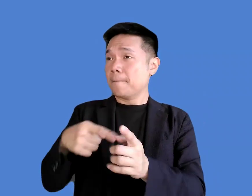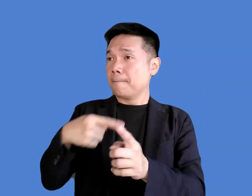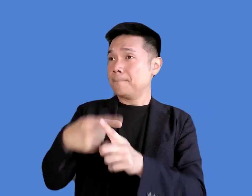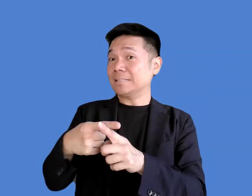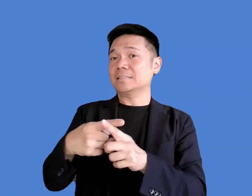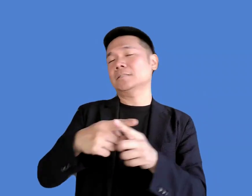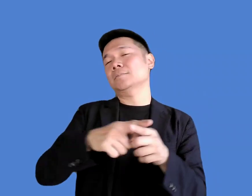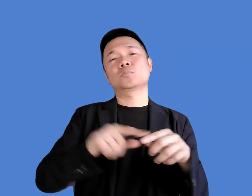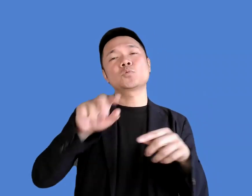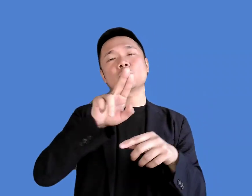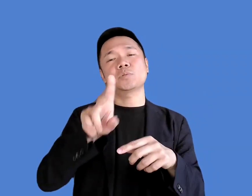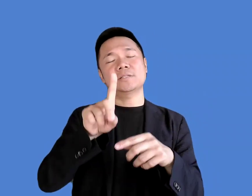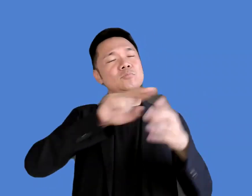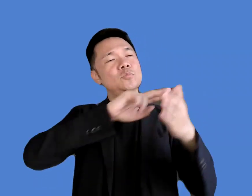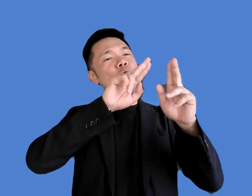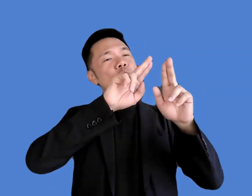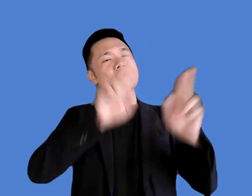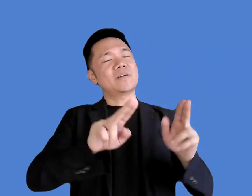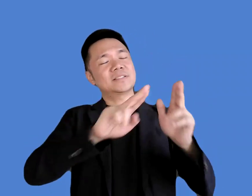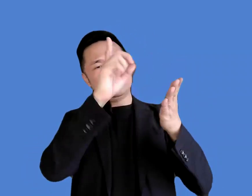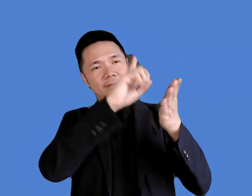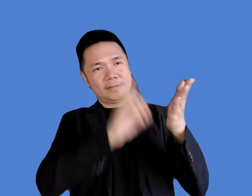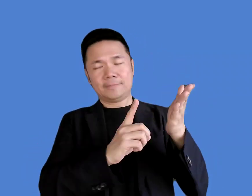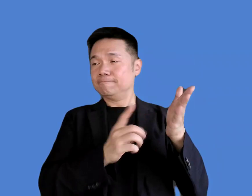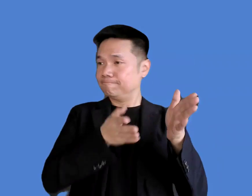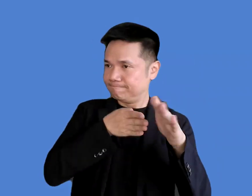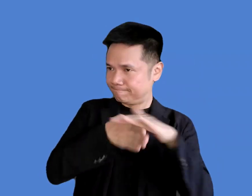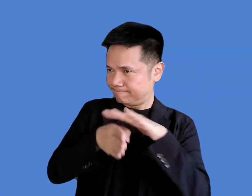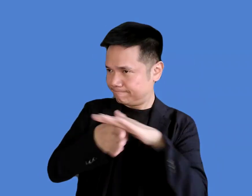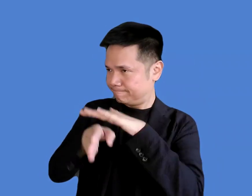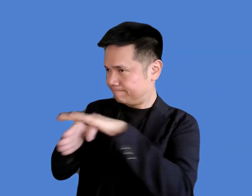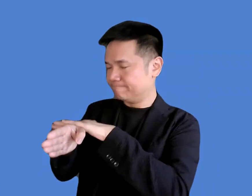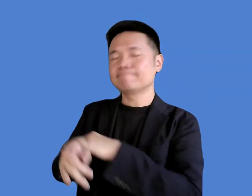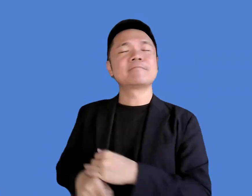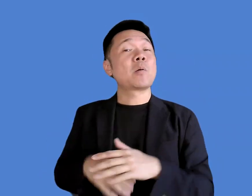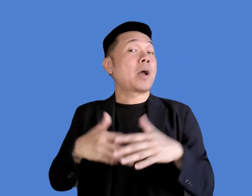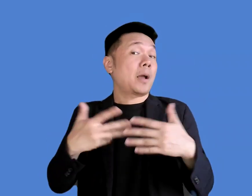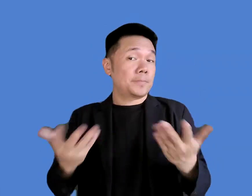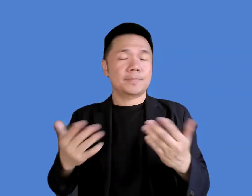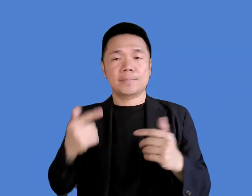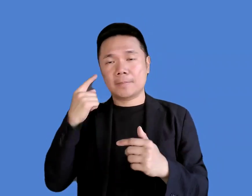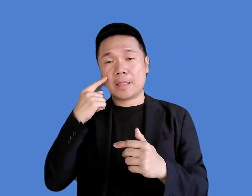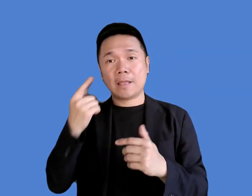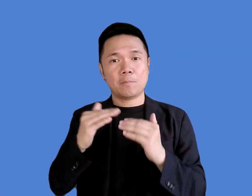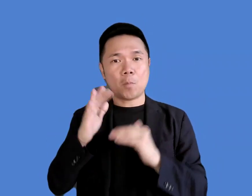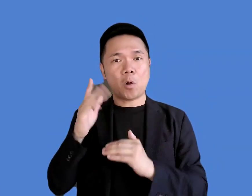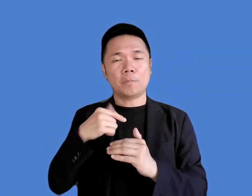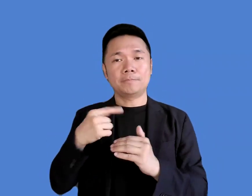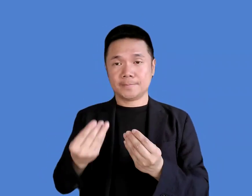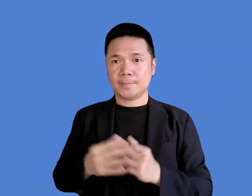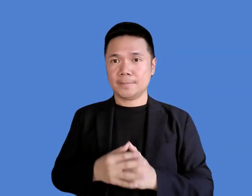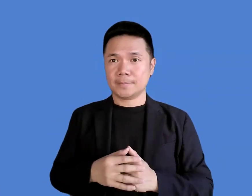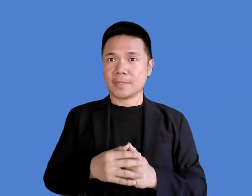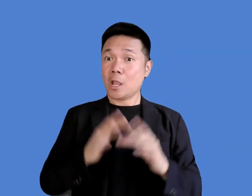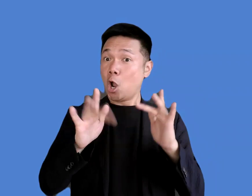are supporting a more barrier-free technology experience by increasing that our standards of